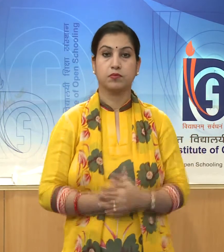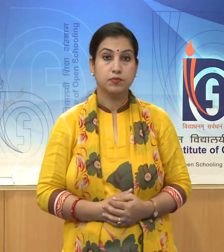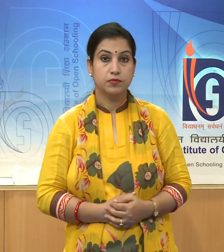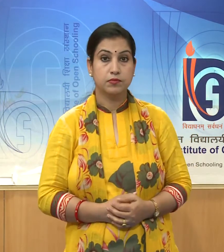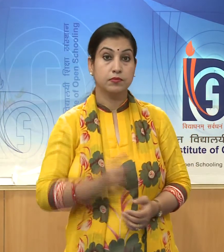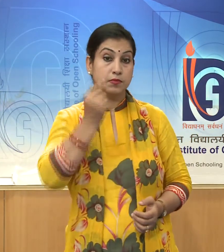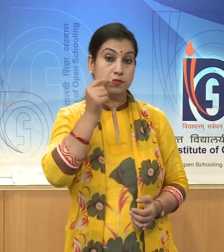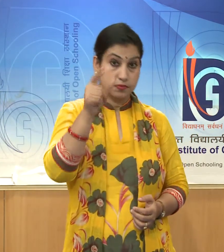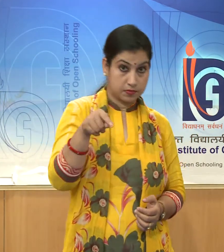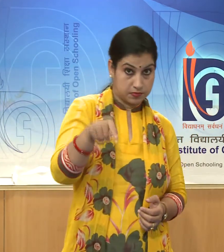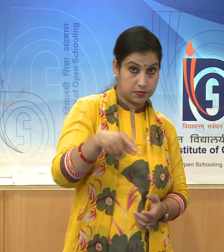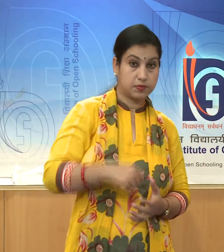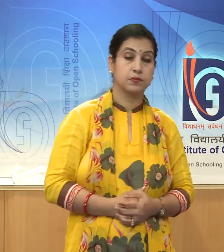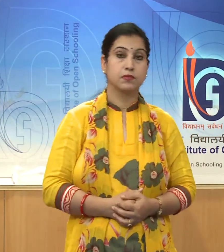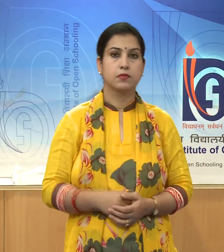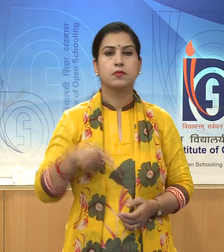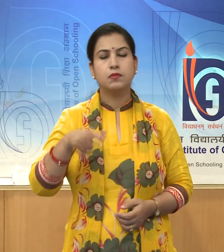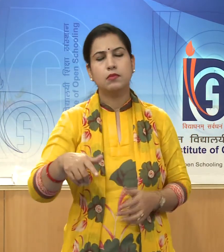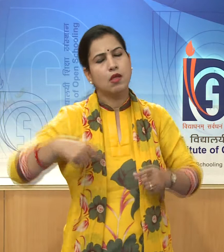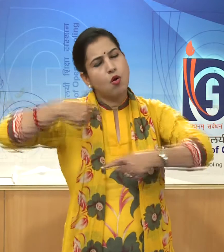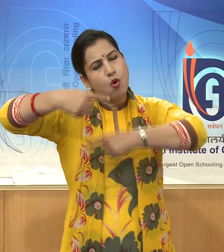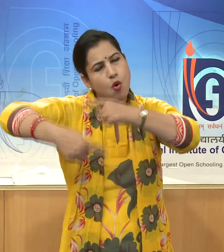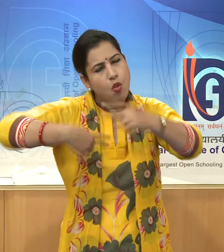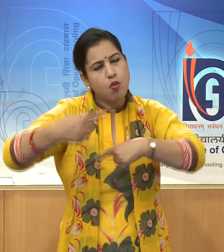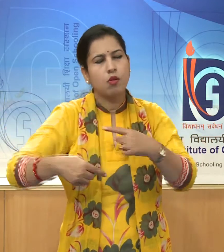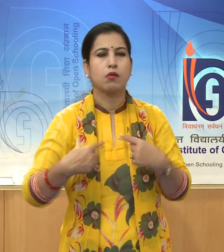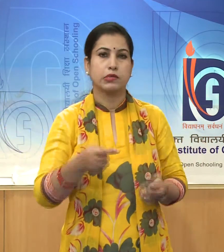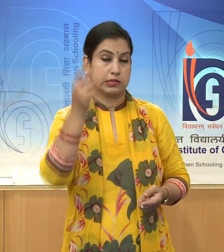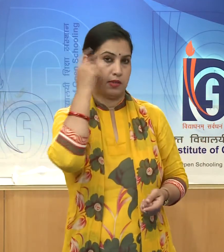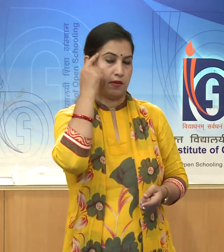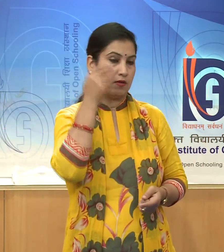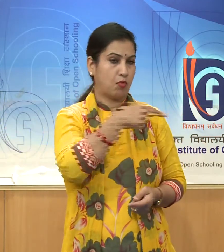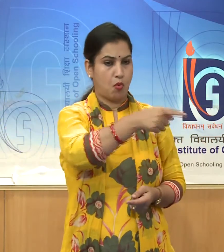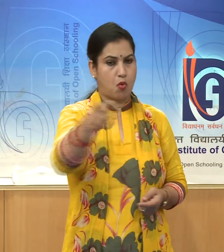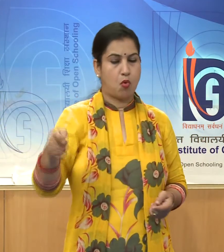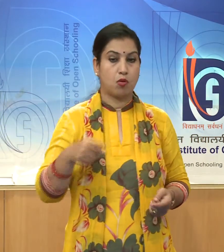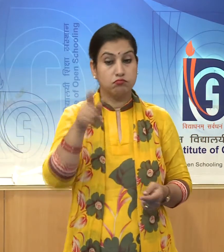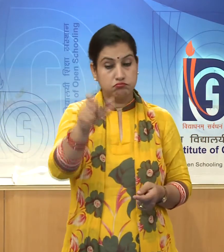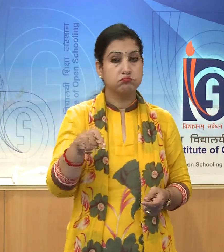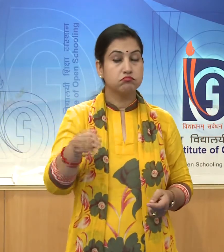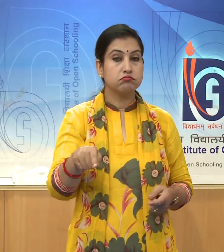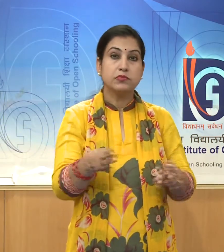Cézanne would be always regarded as the